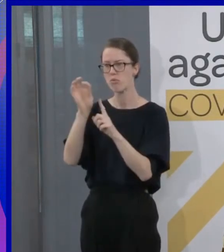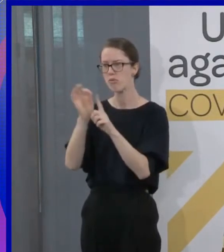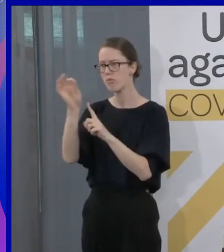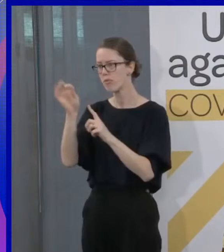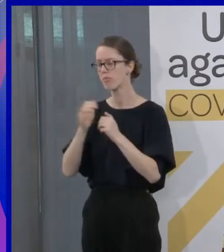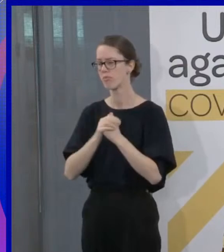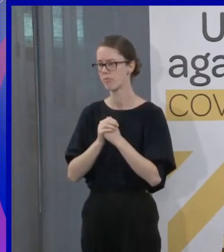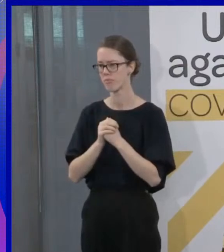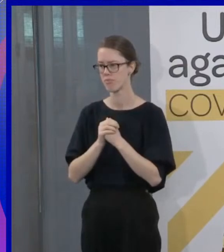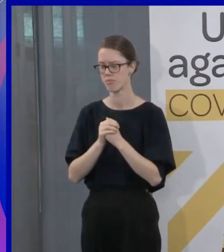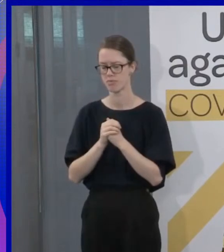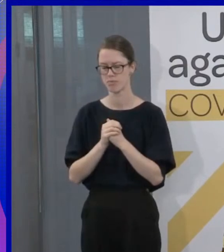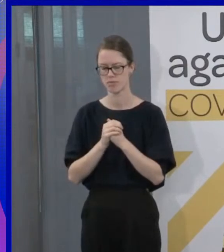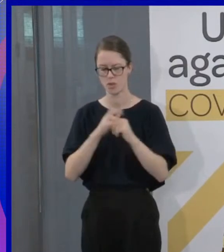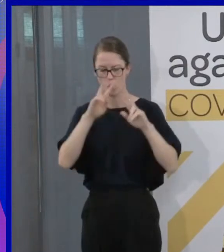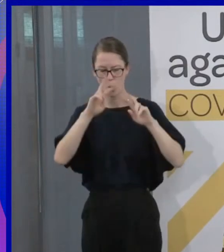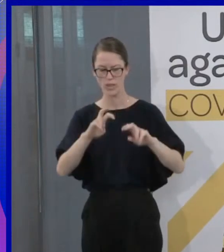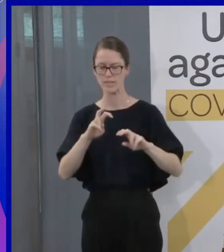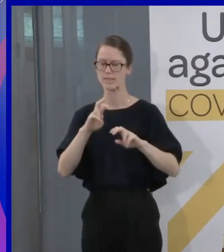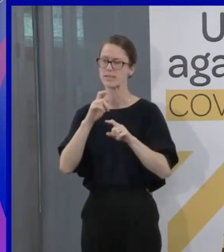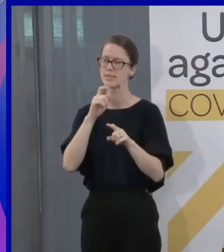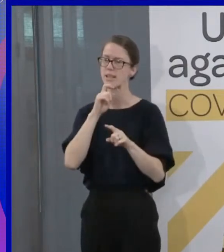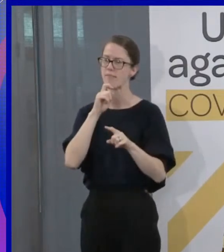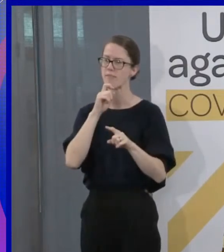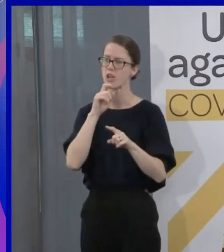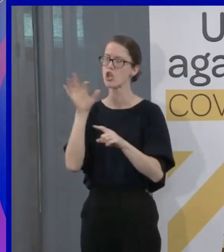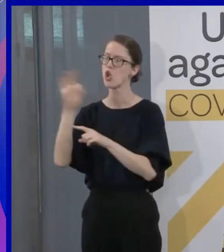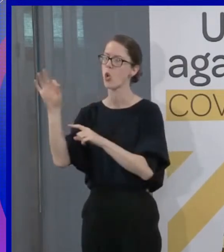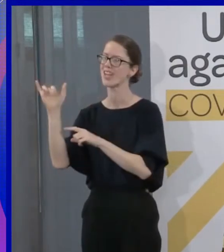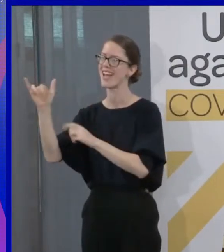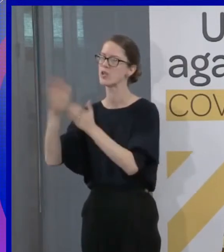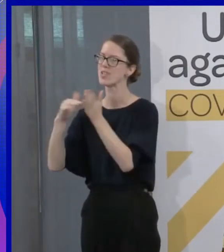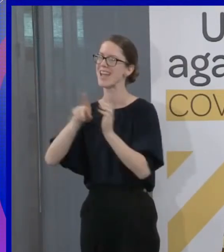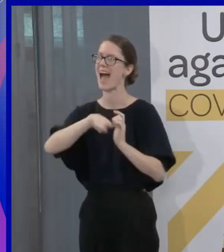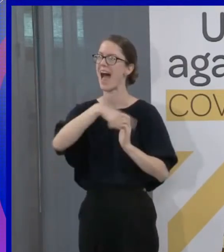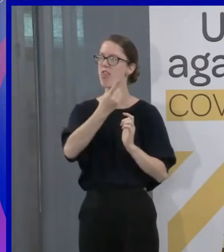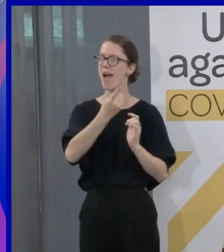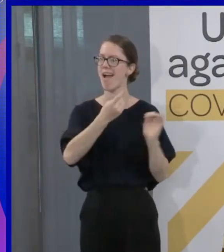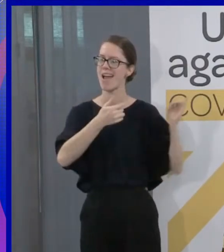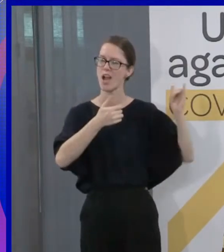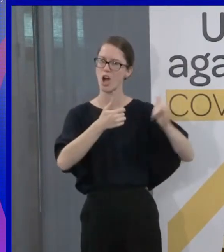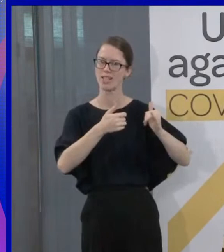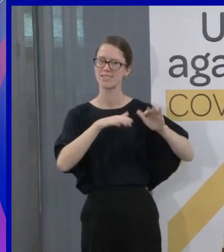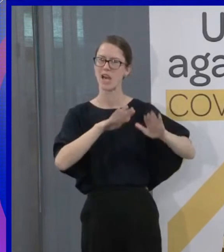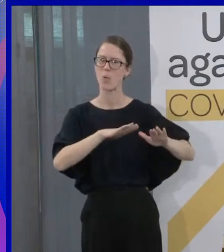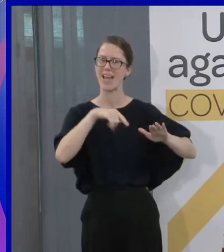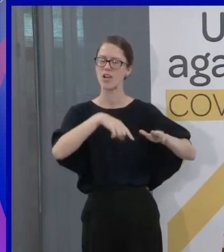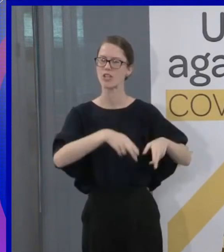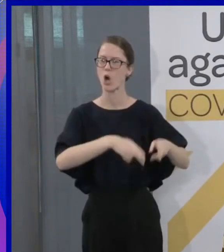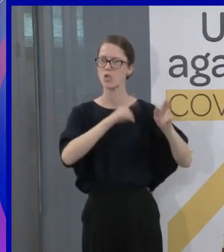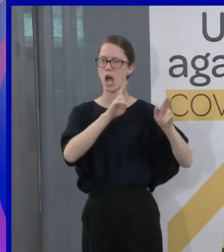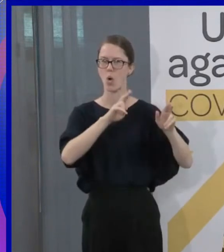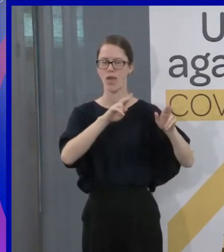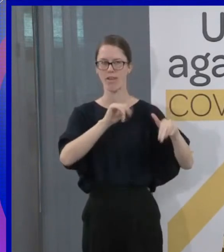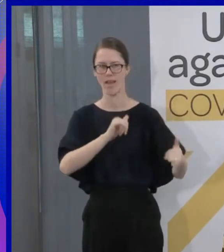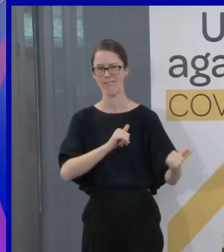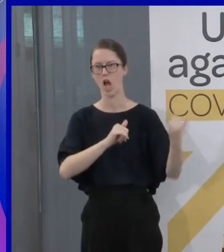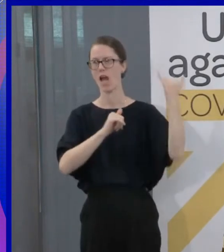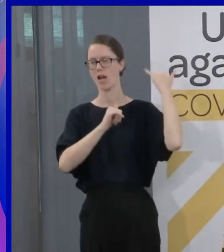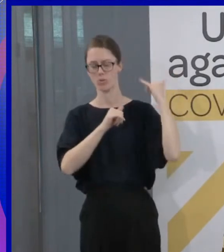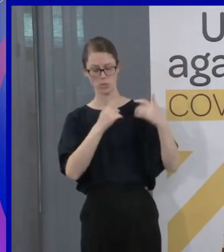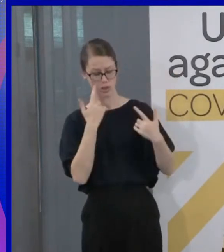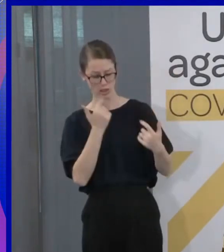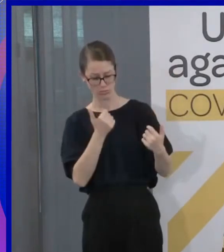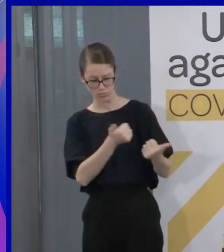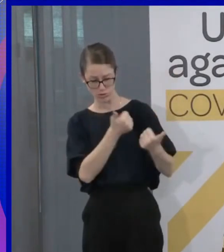recently we've done an audit of staff who have come in on non-Air New Zealand airlines and who lay over here for a period at a hotel, just to check that that process